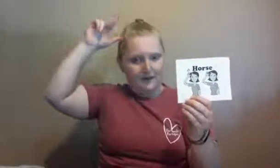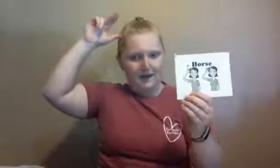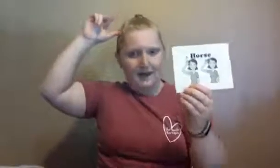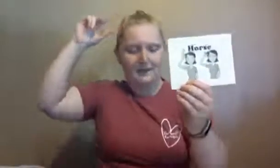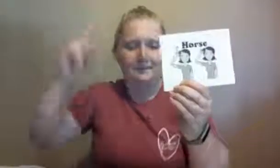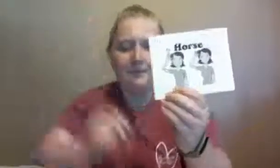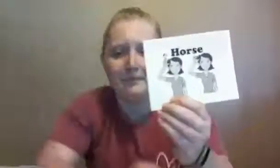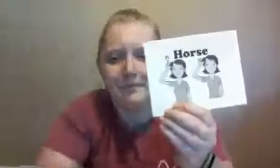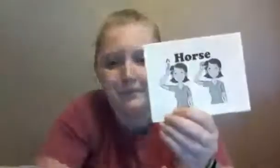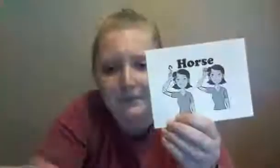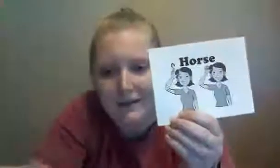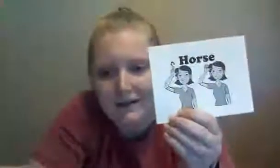that.